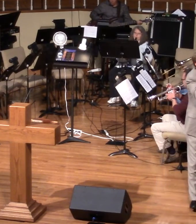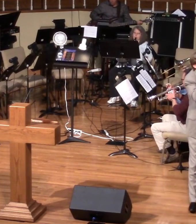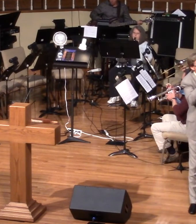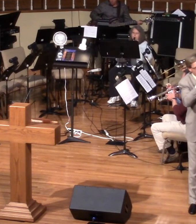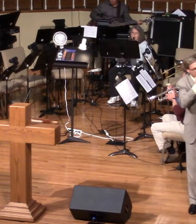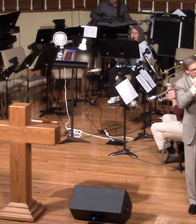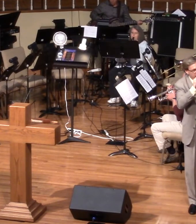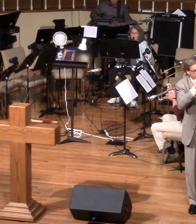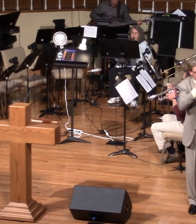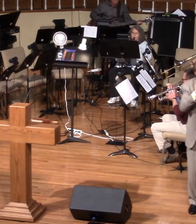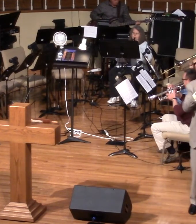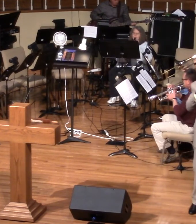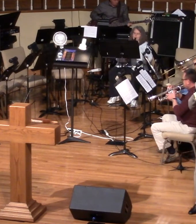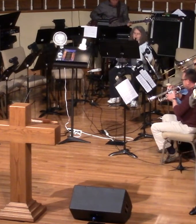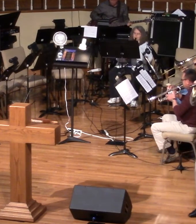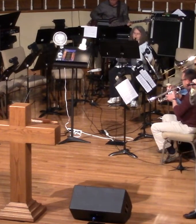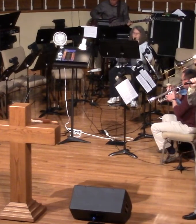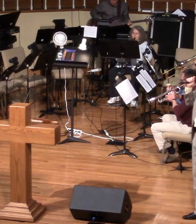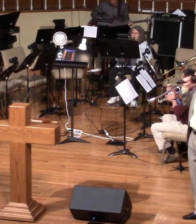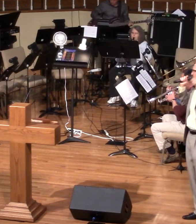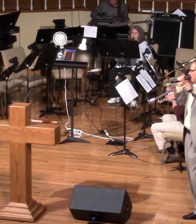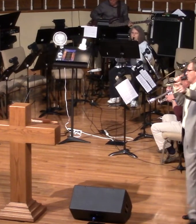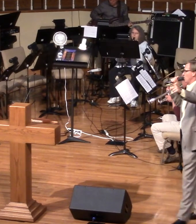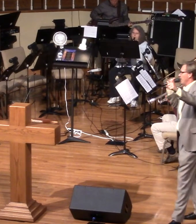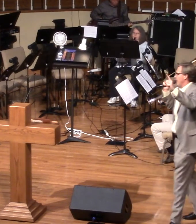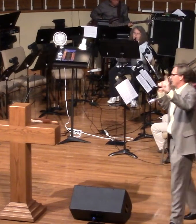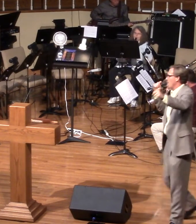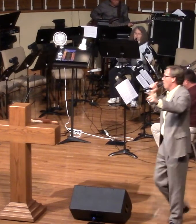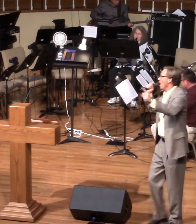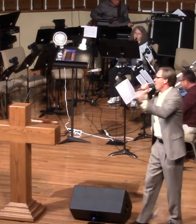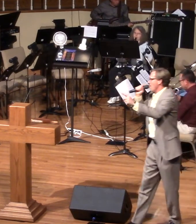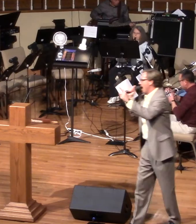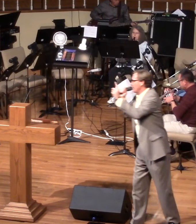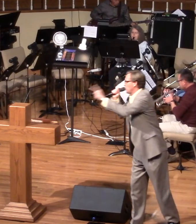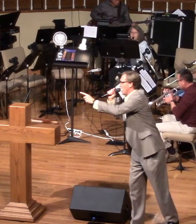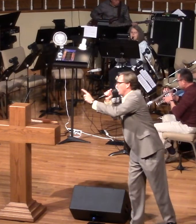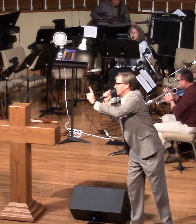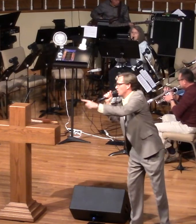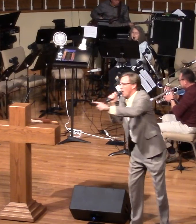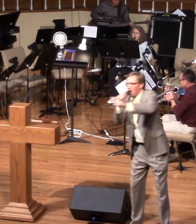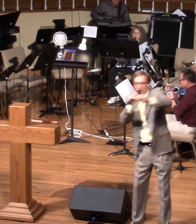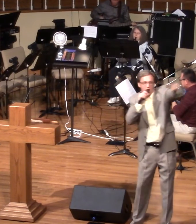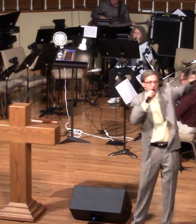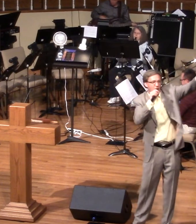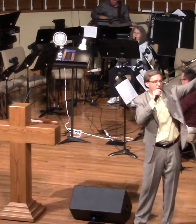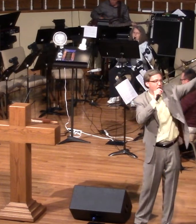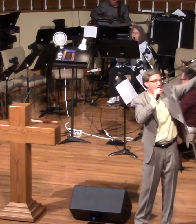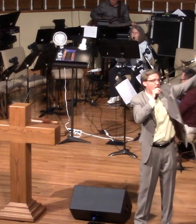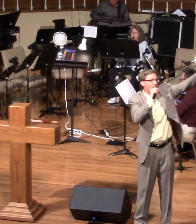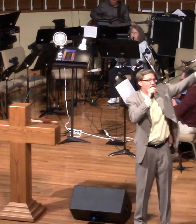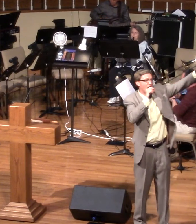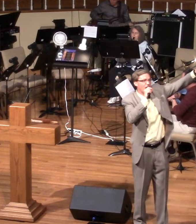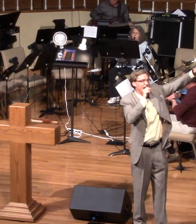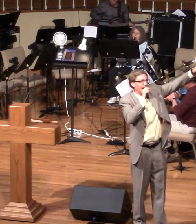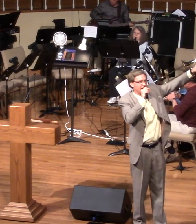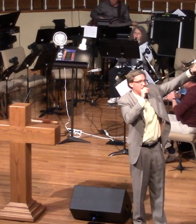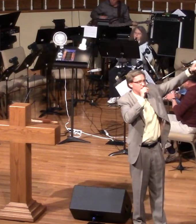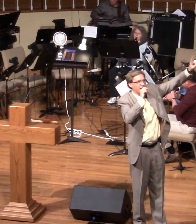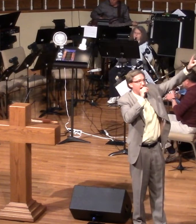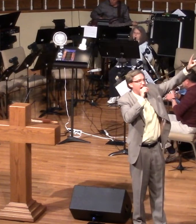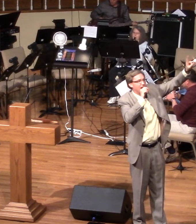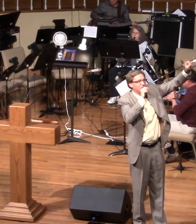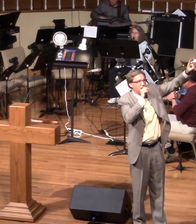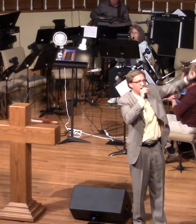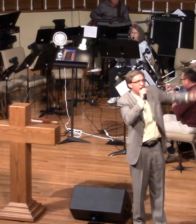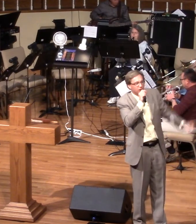love, amazing grace. Do it again. Come on. My chains are gone.